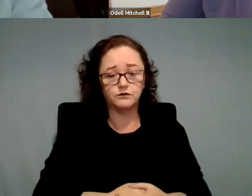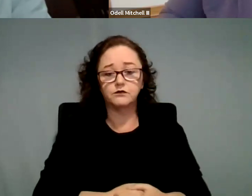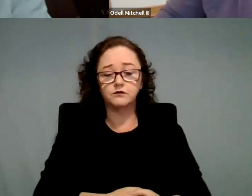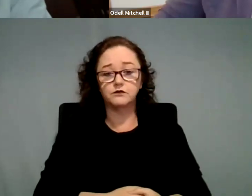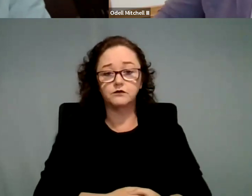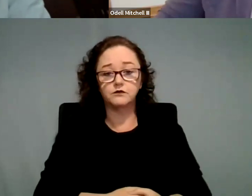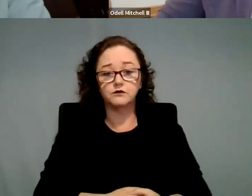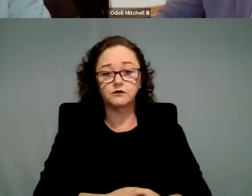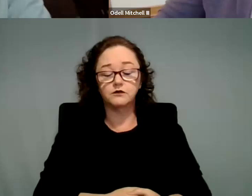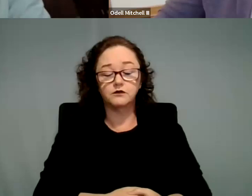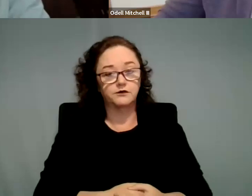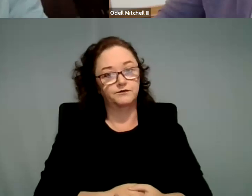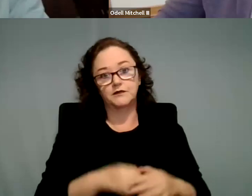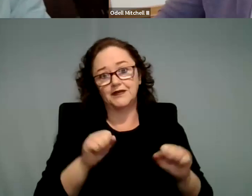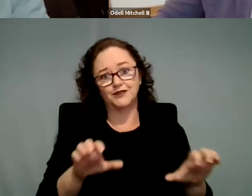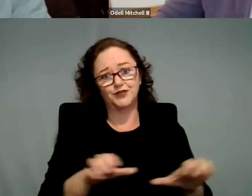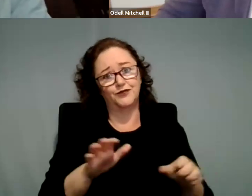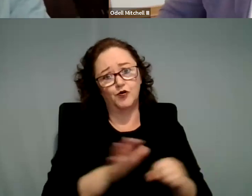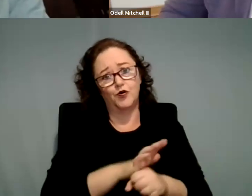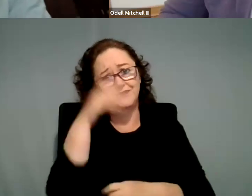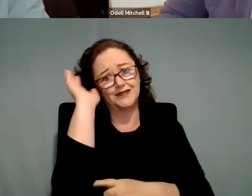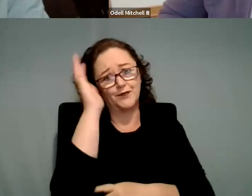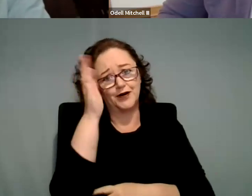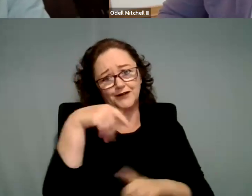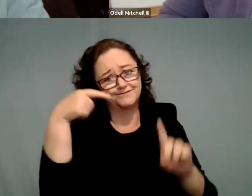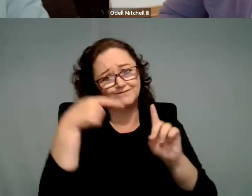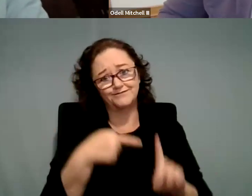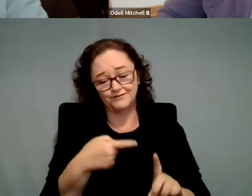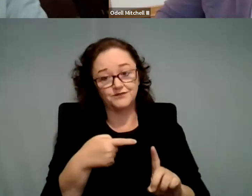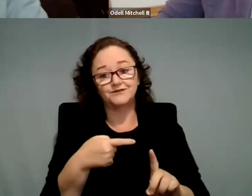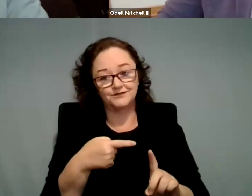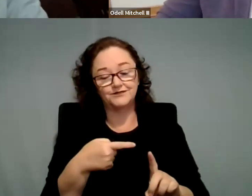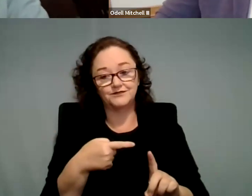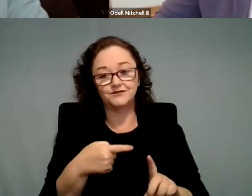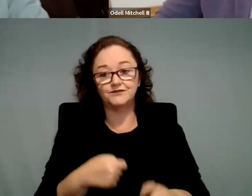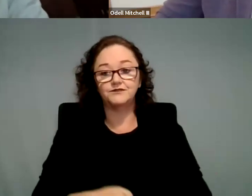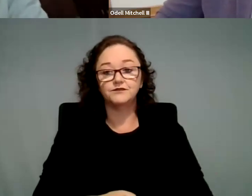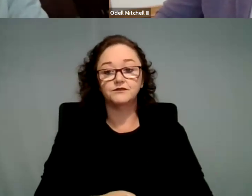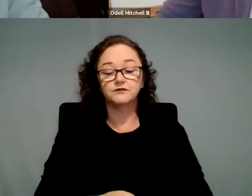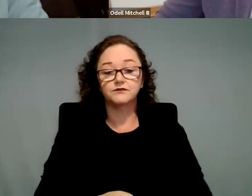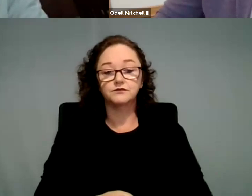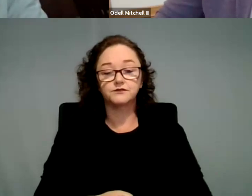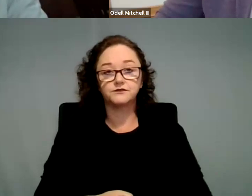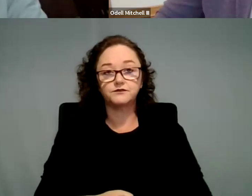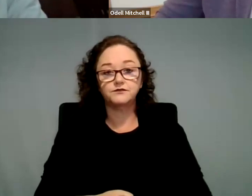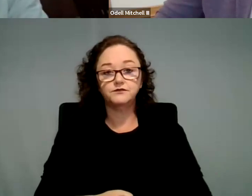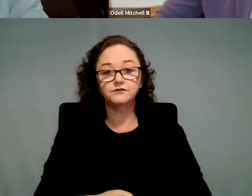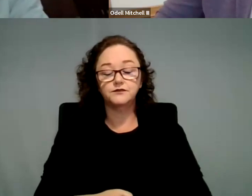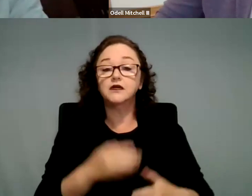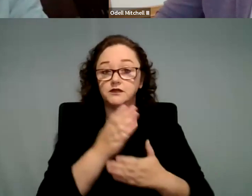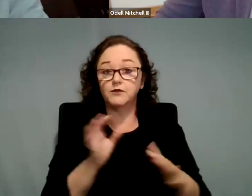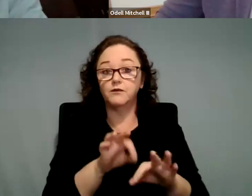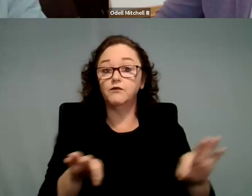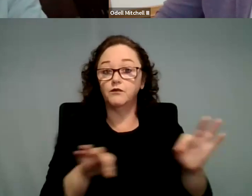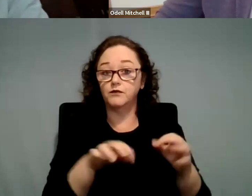So we could do a whole seminar on this, especially if you get me started. But some of the important things that